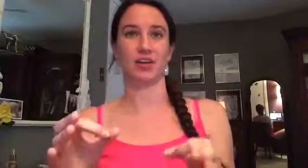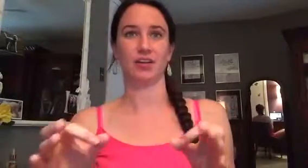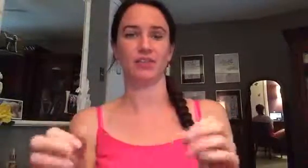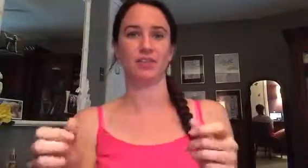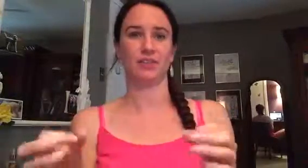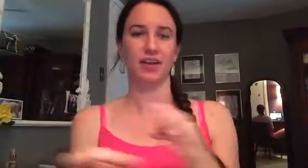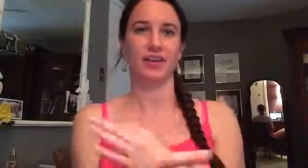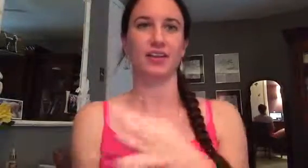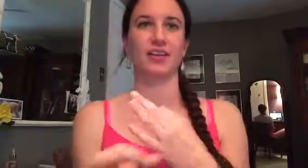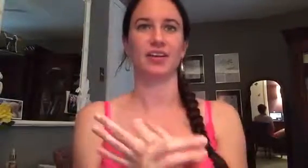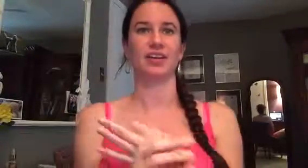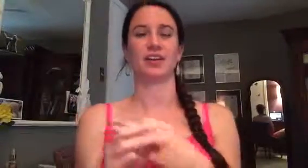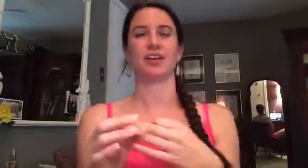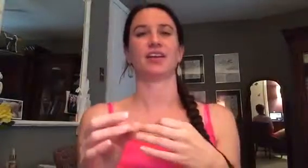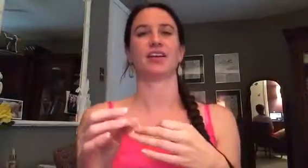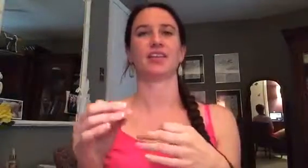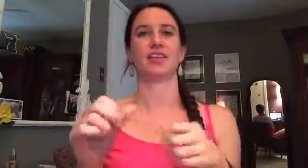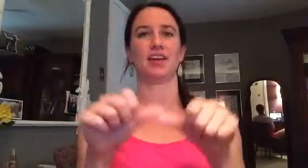length times width.